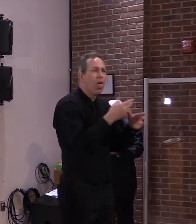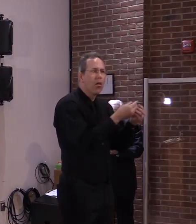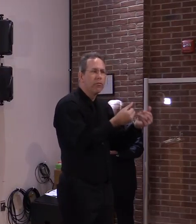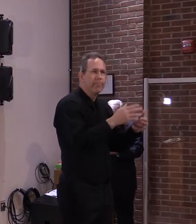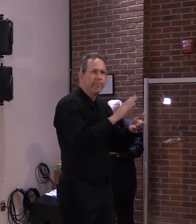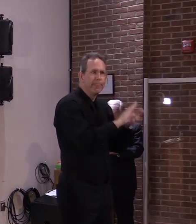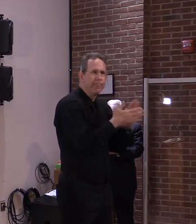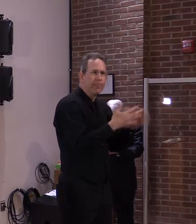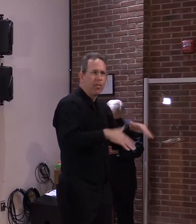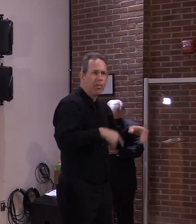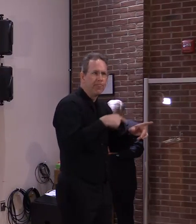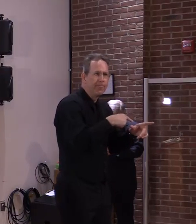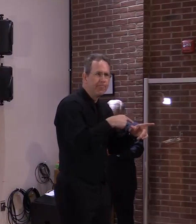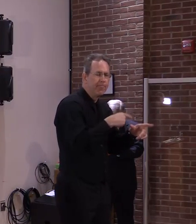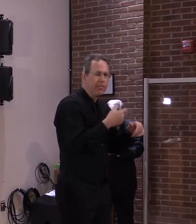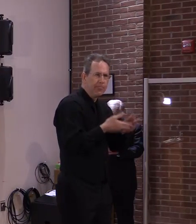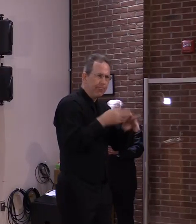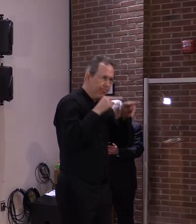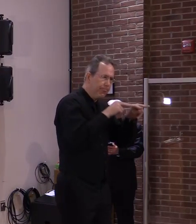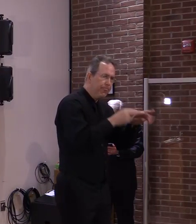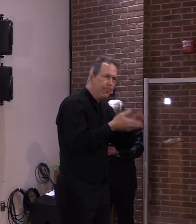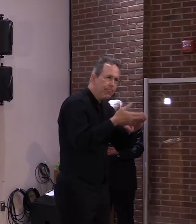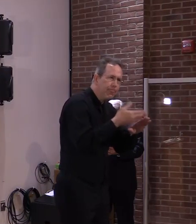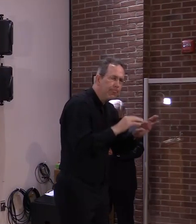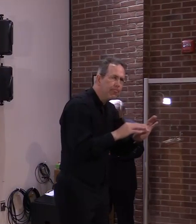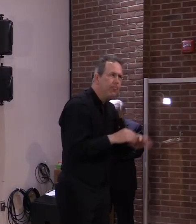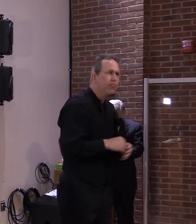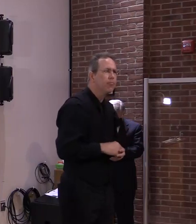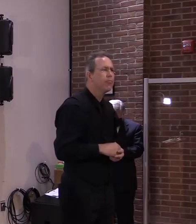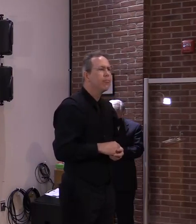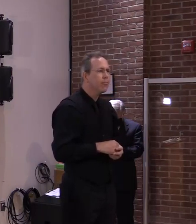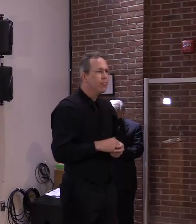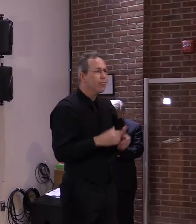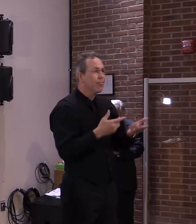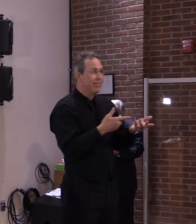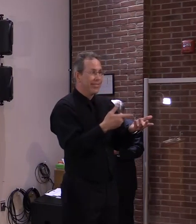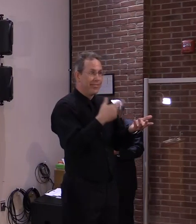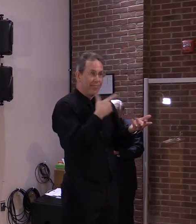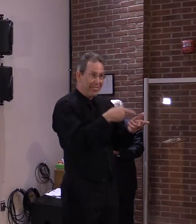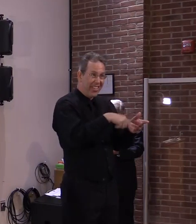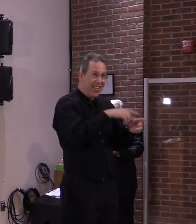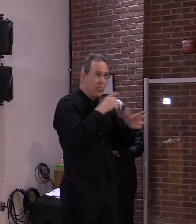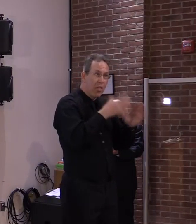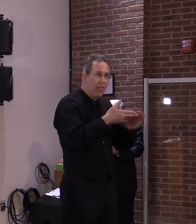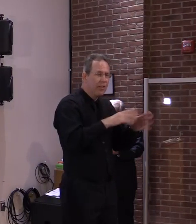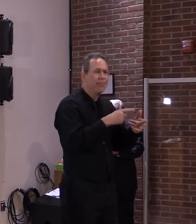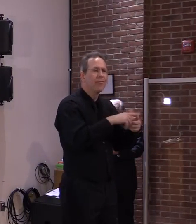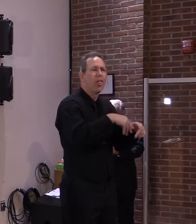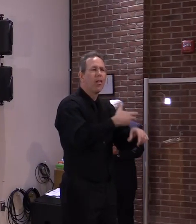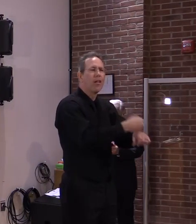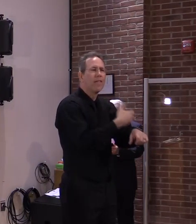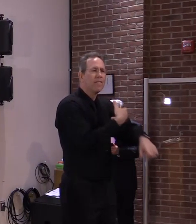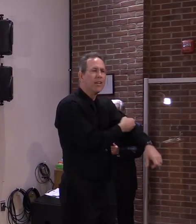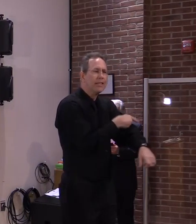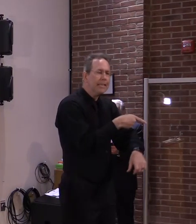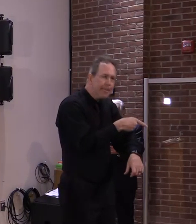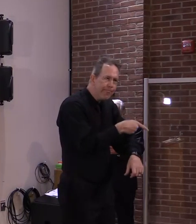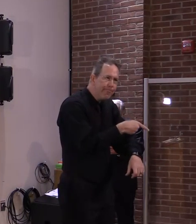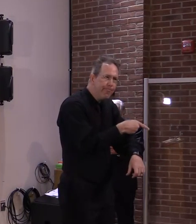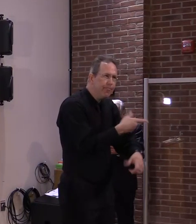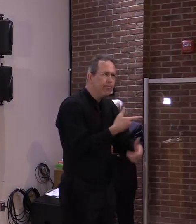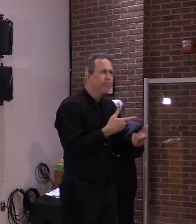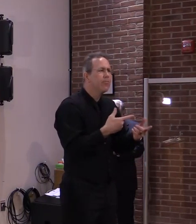be actually being vaccinated with a strategy like we're using for the teachers. So if there are work sites that